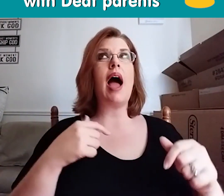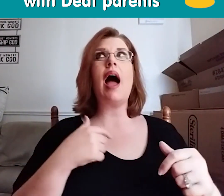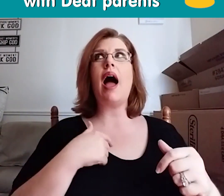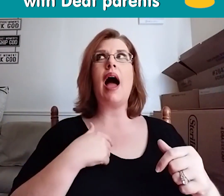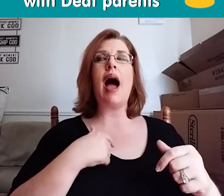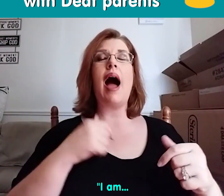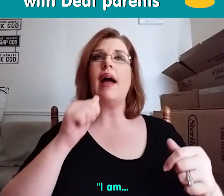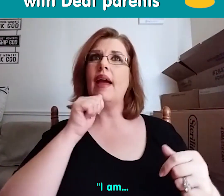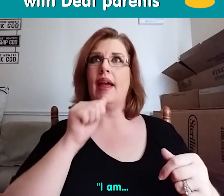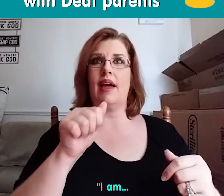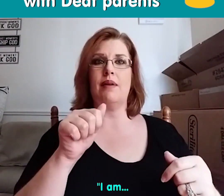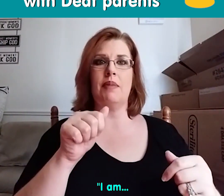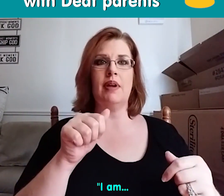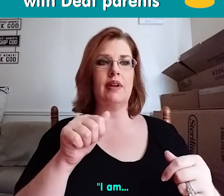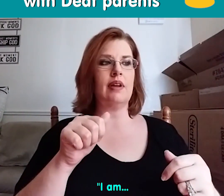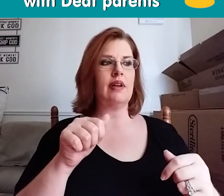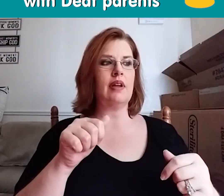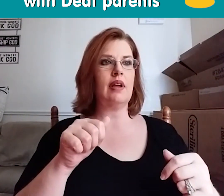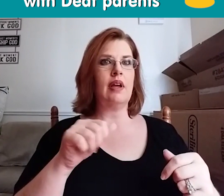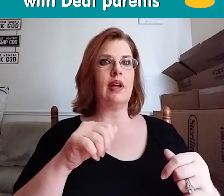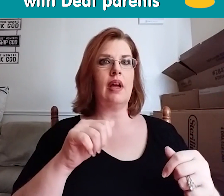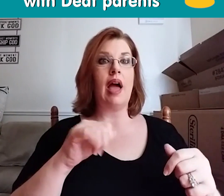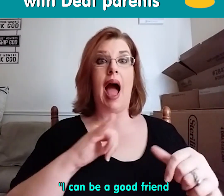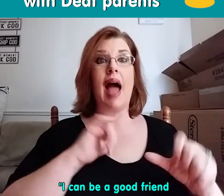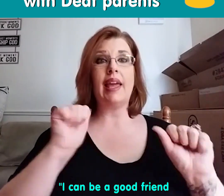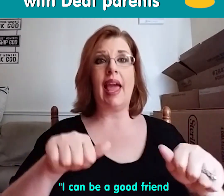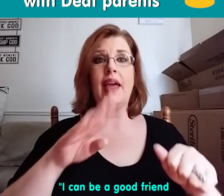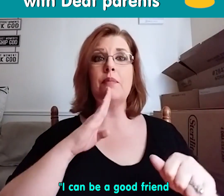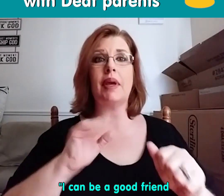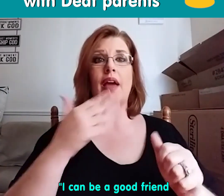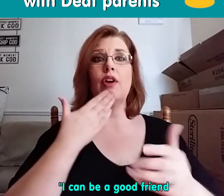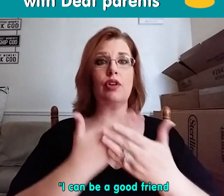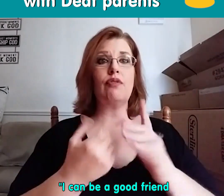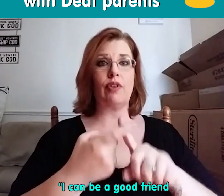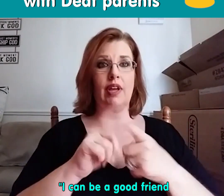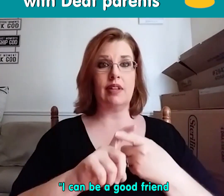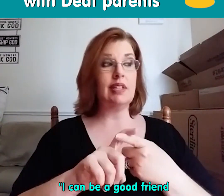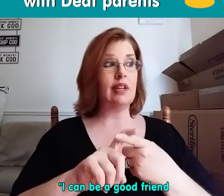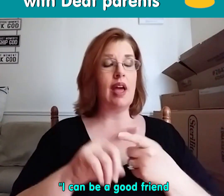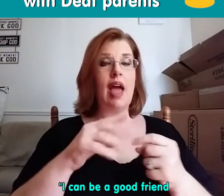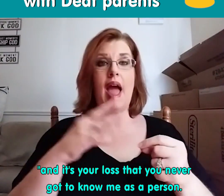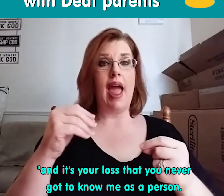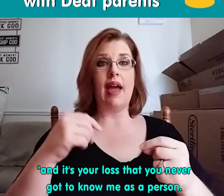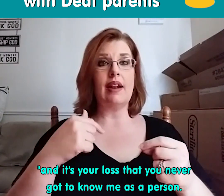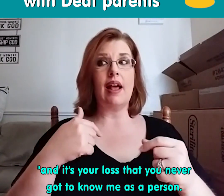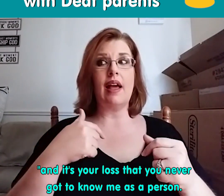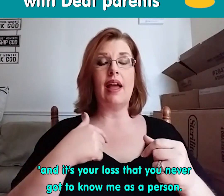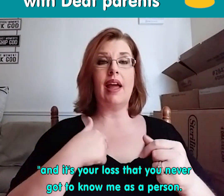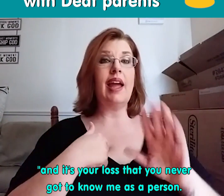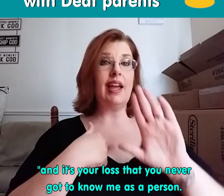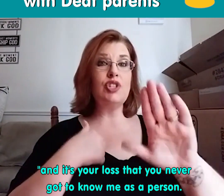guess what? I have a skill that they don't. And the